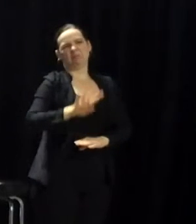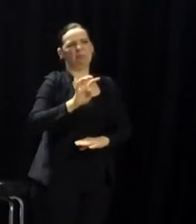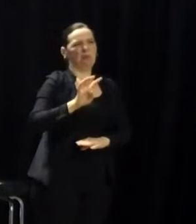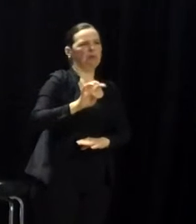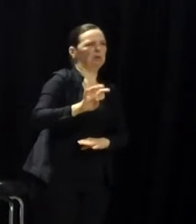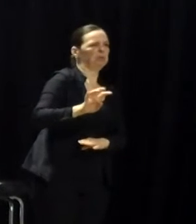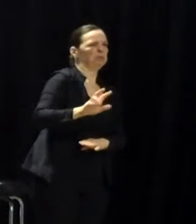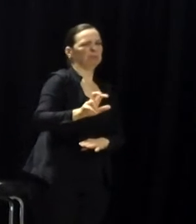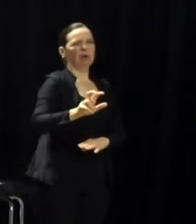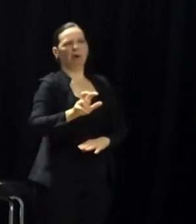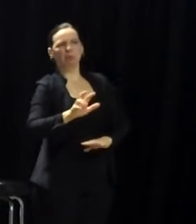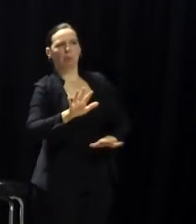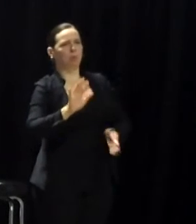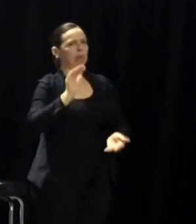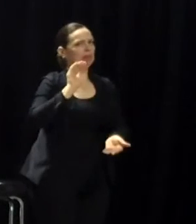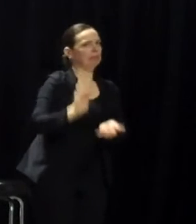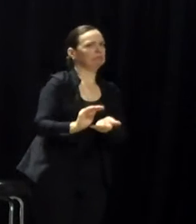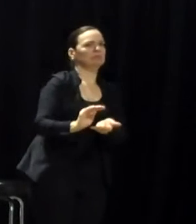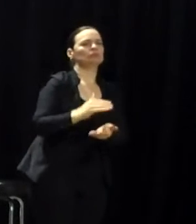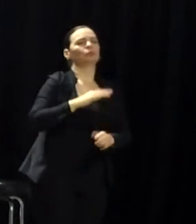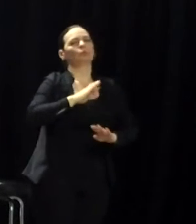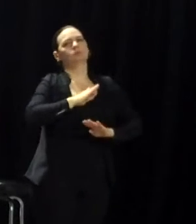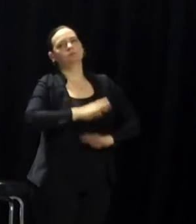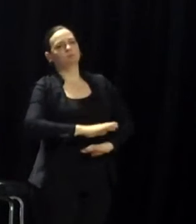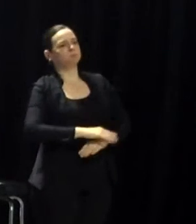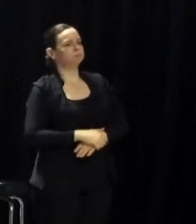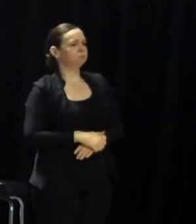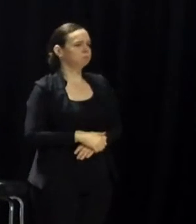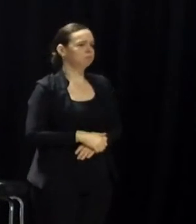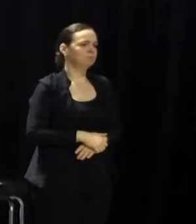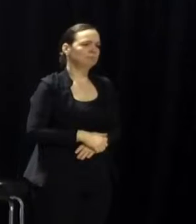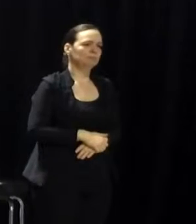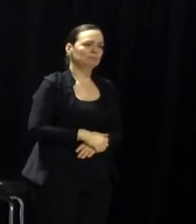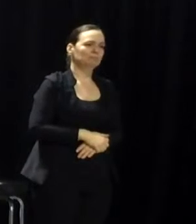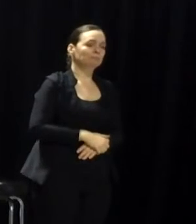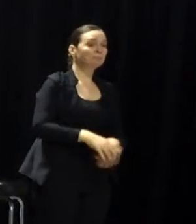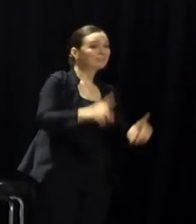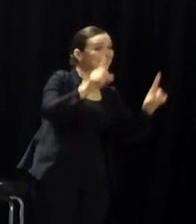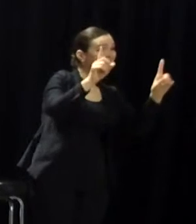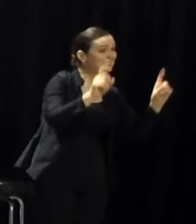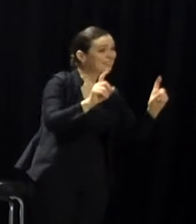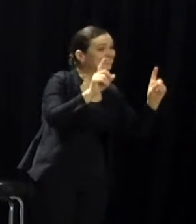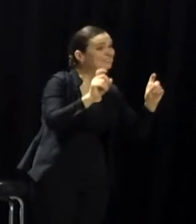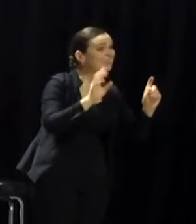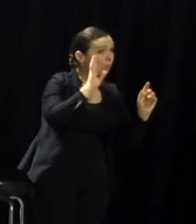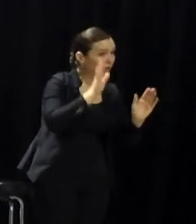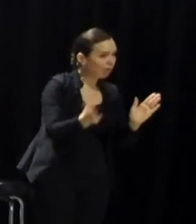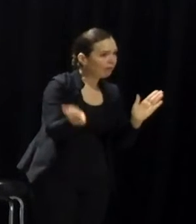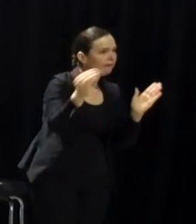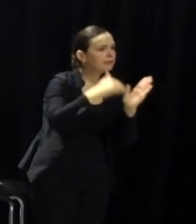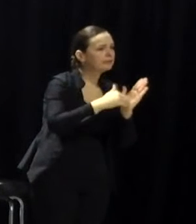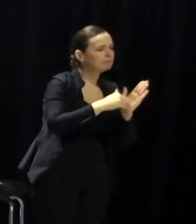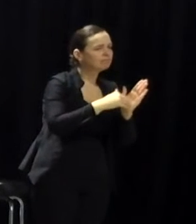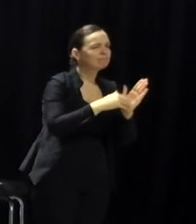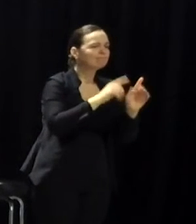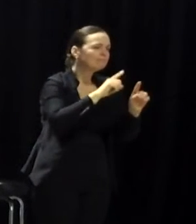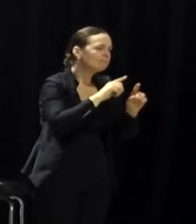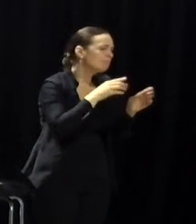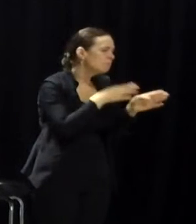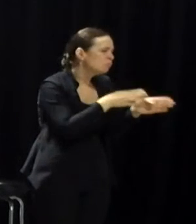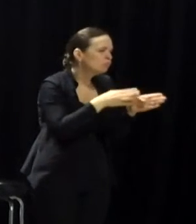investigate that many daily cases. Looking at testing again, part of our strategy now, more important than ever,